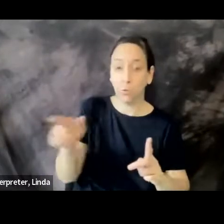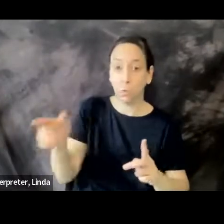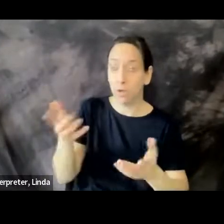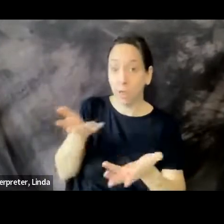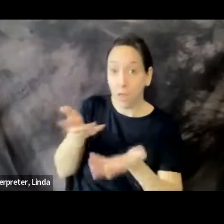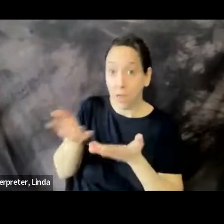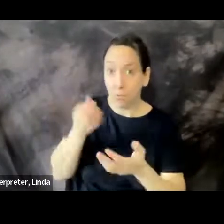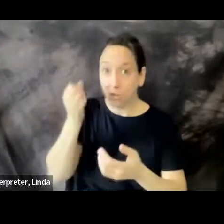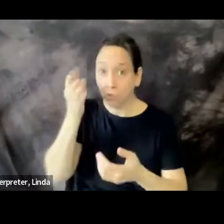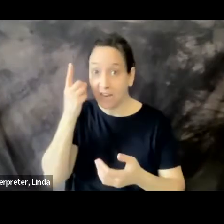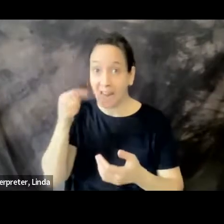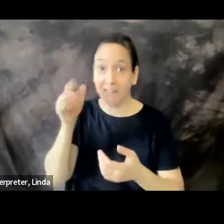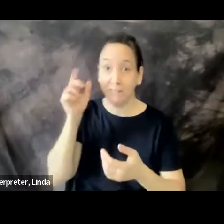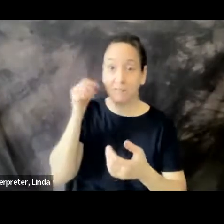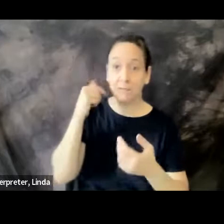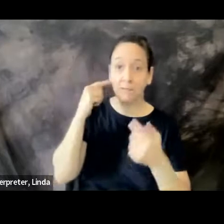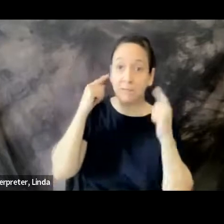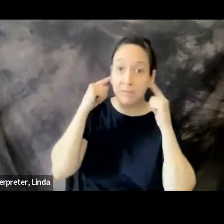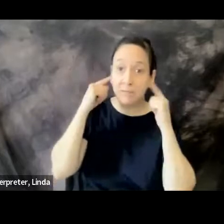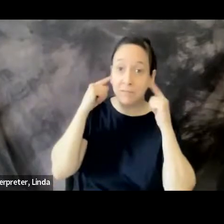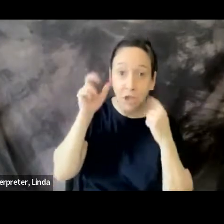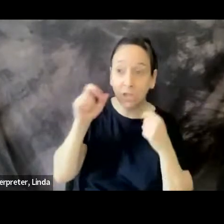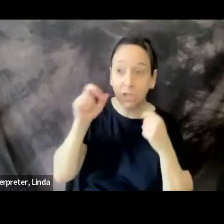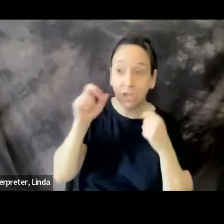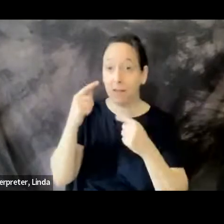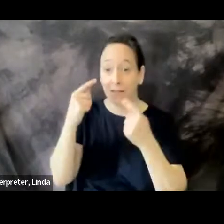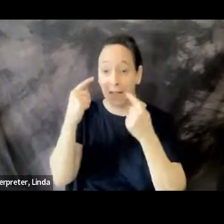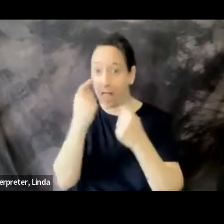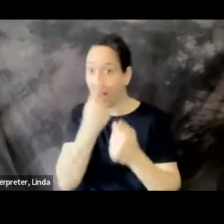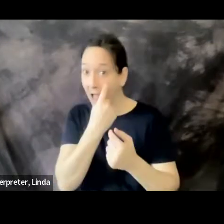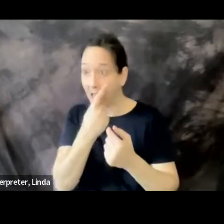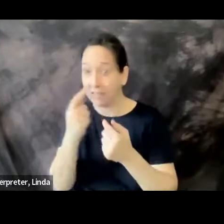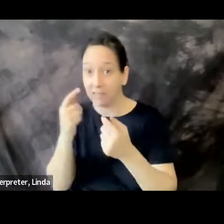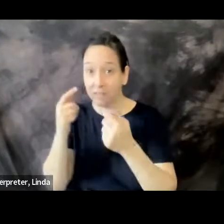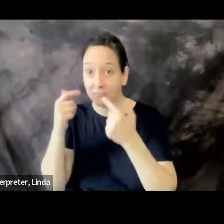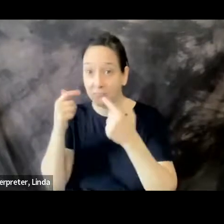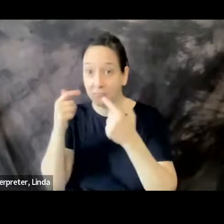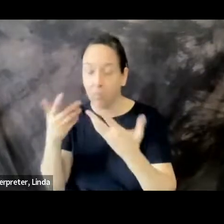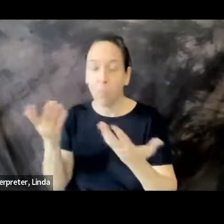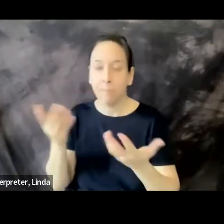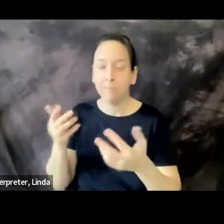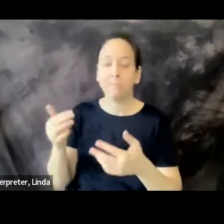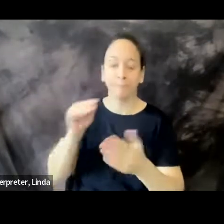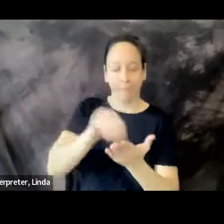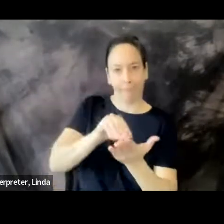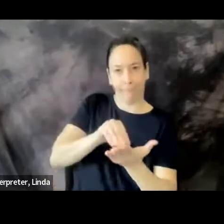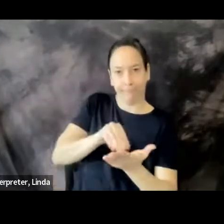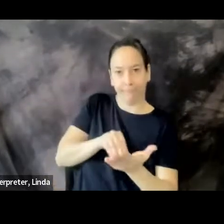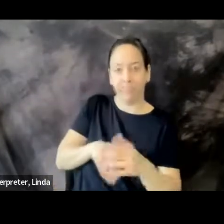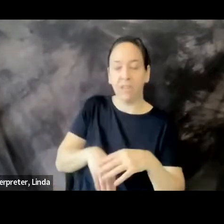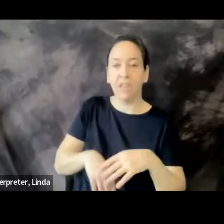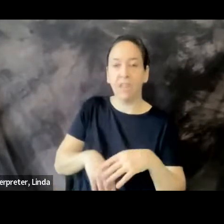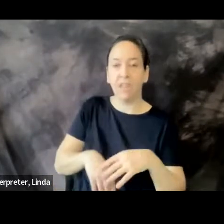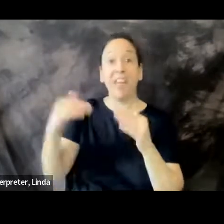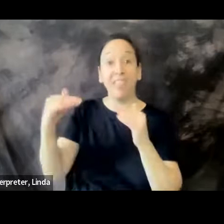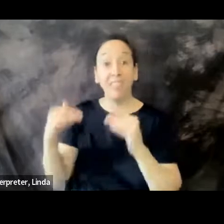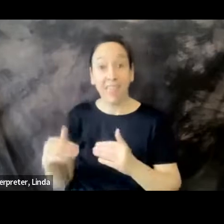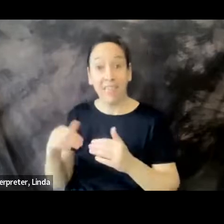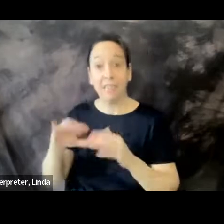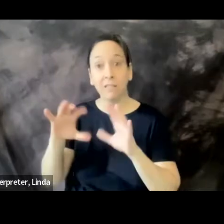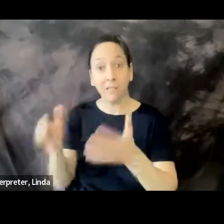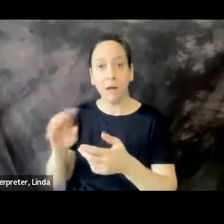issues with your hearing or with your sight, that data is also collected. Then there's data that's collected in mood and